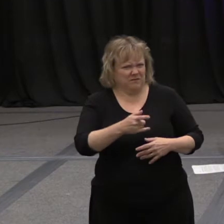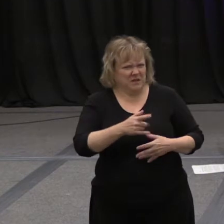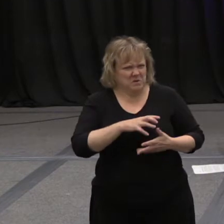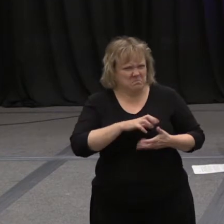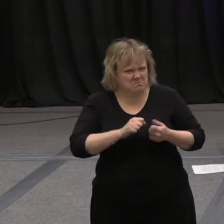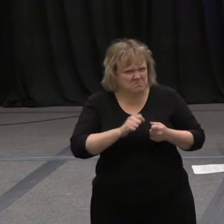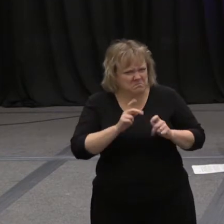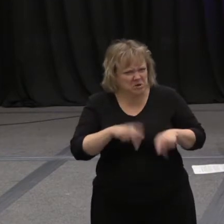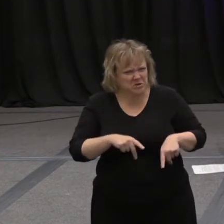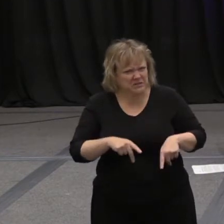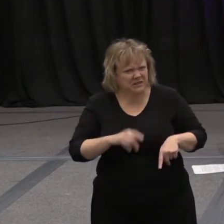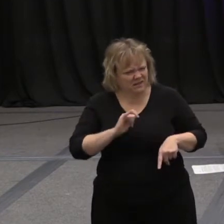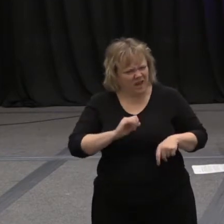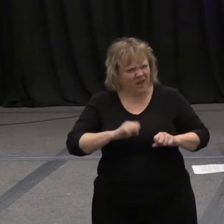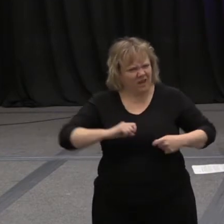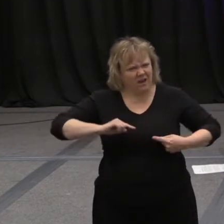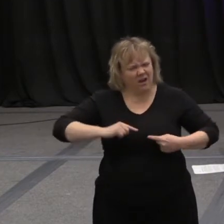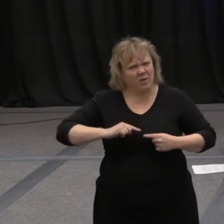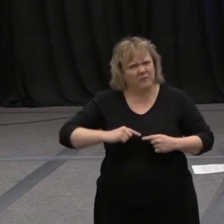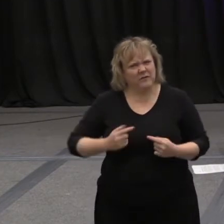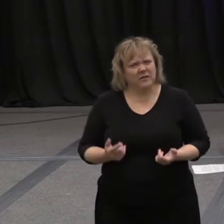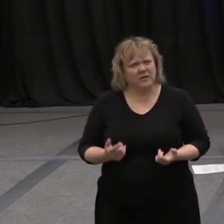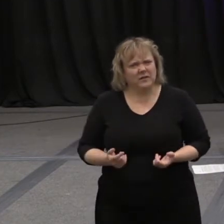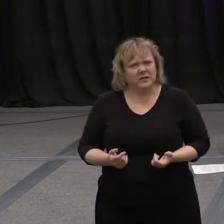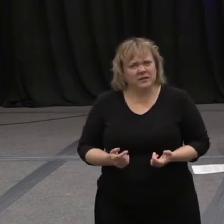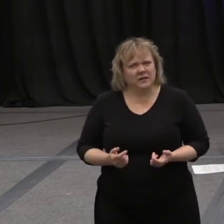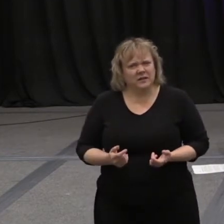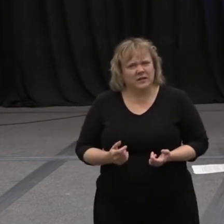harmful. So learning how to